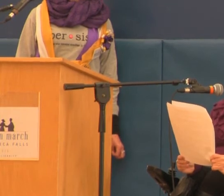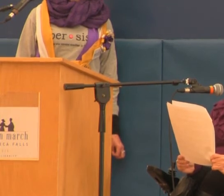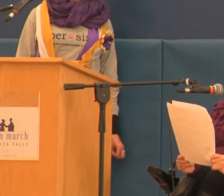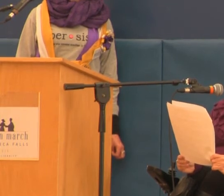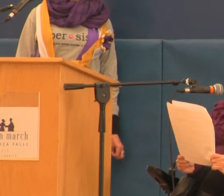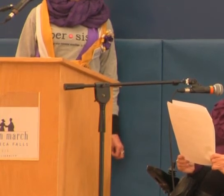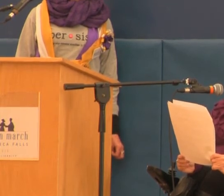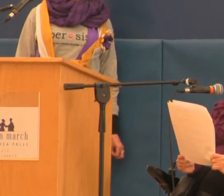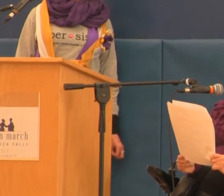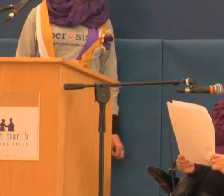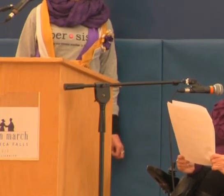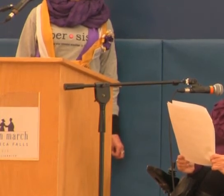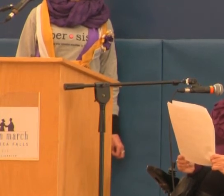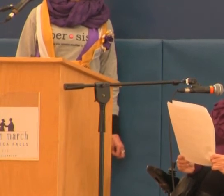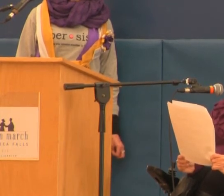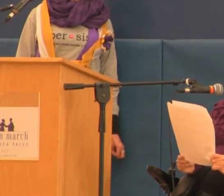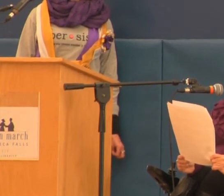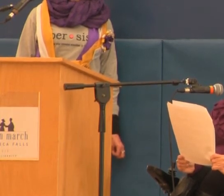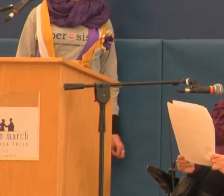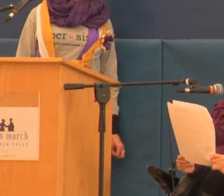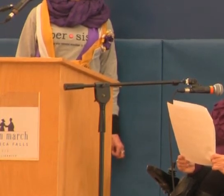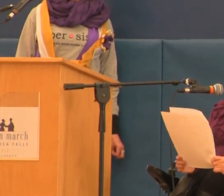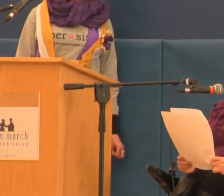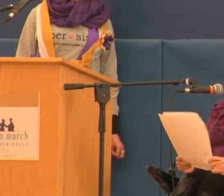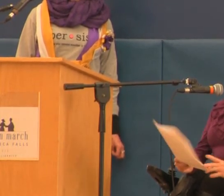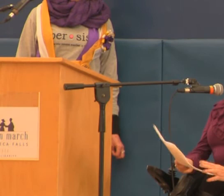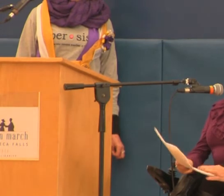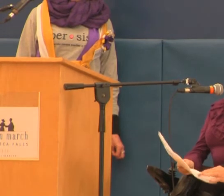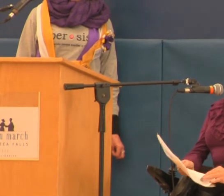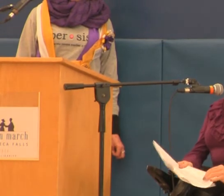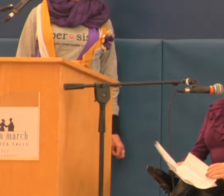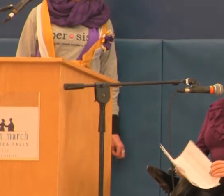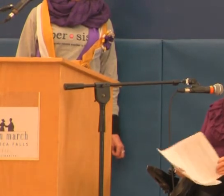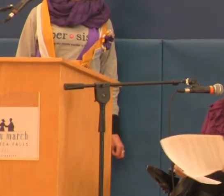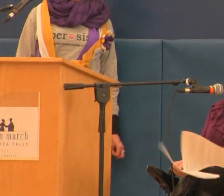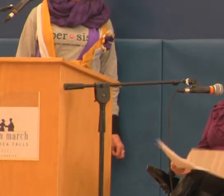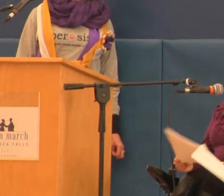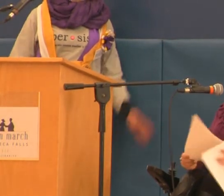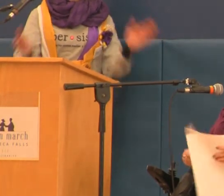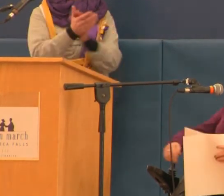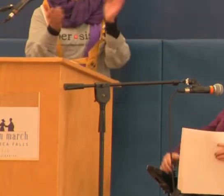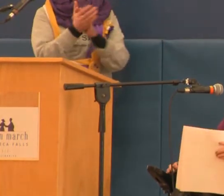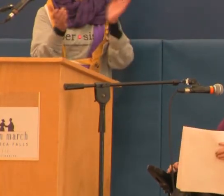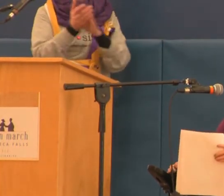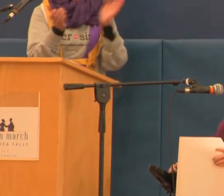are human rights, are not diminished and work best for a better future for everyone. Thank you.